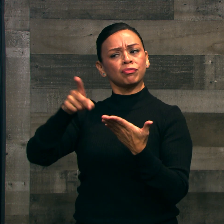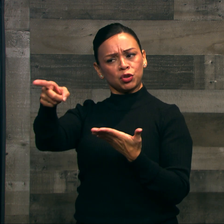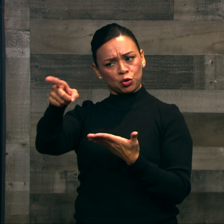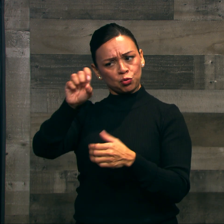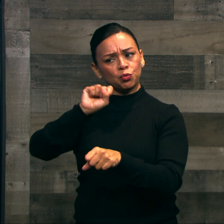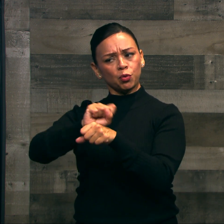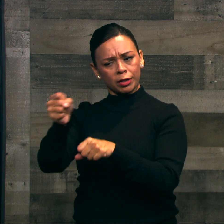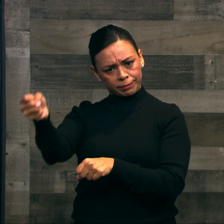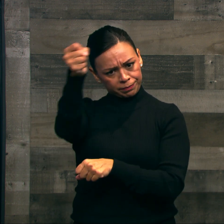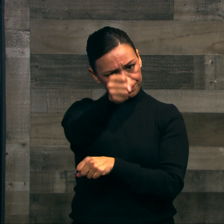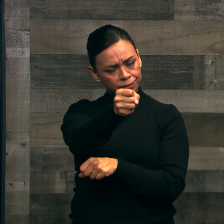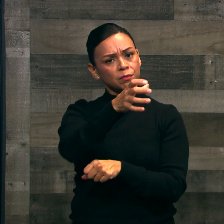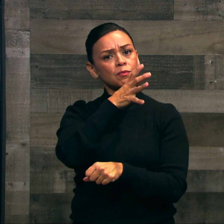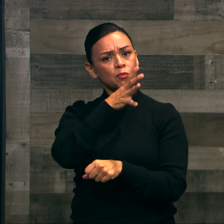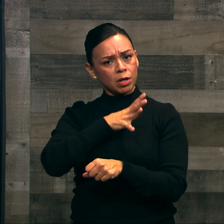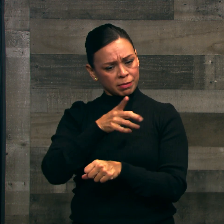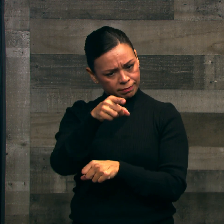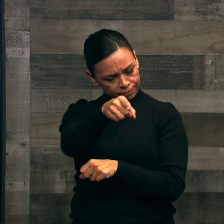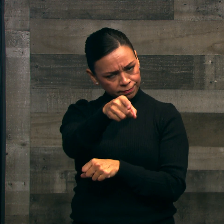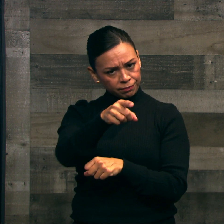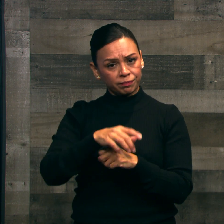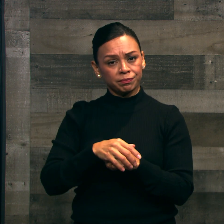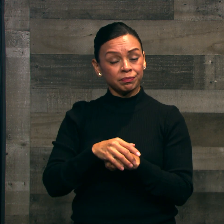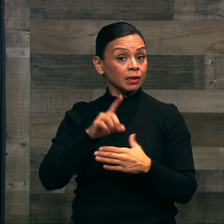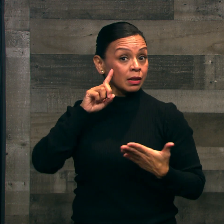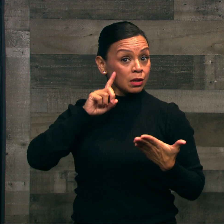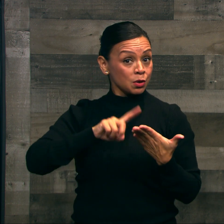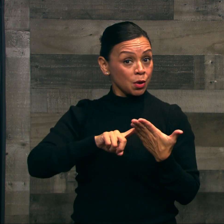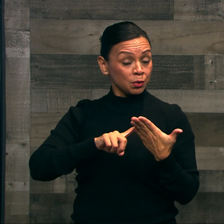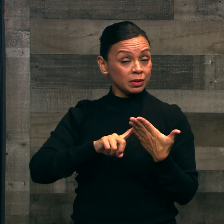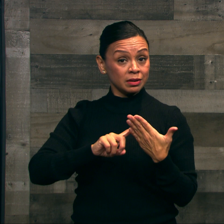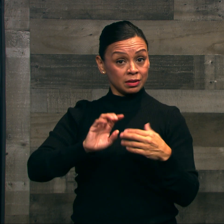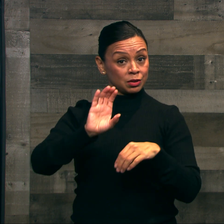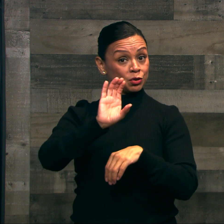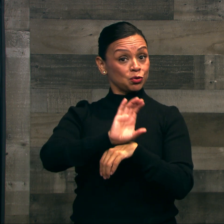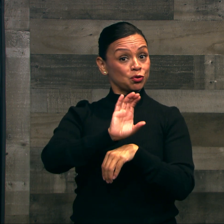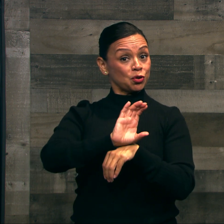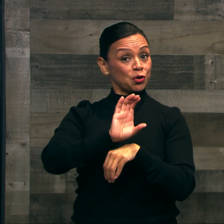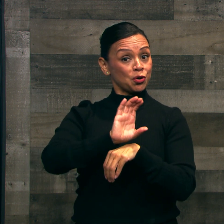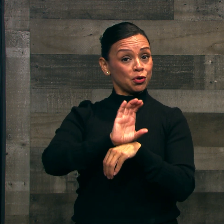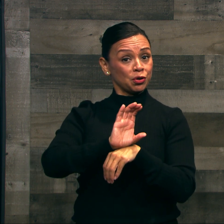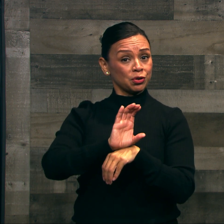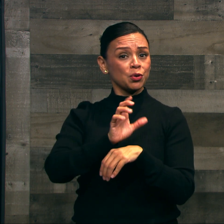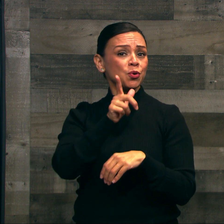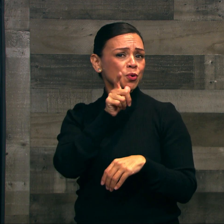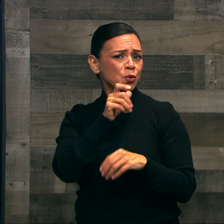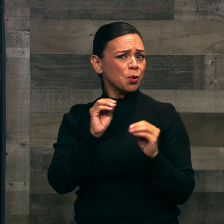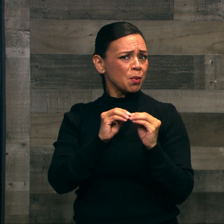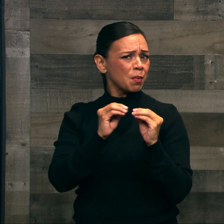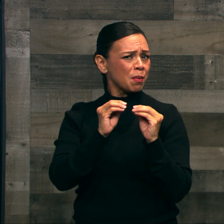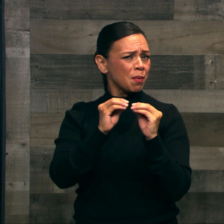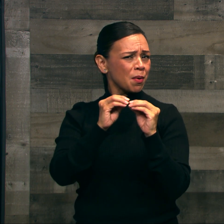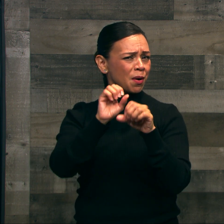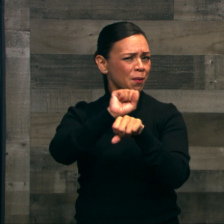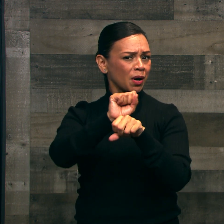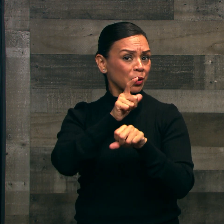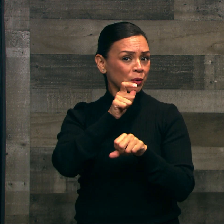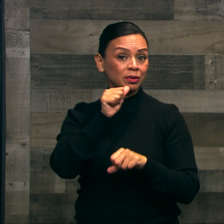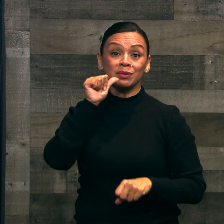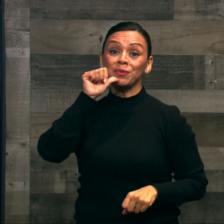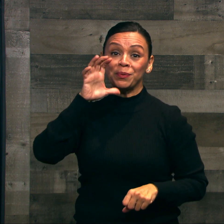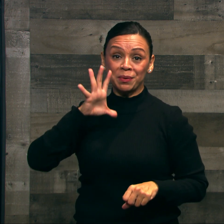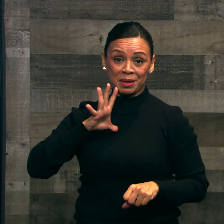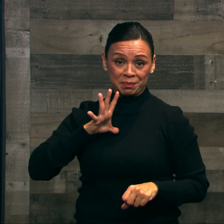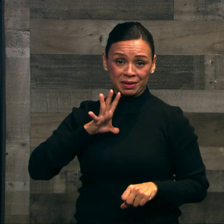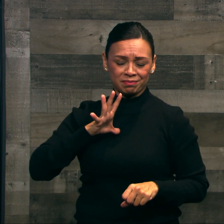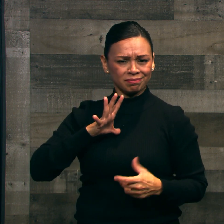find prominent and significant roles. Now, if you go to a parish, you're going to find out that most